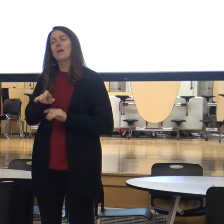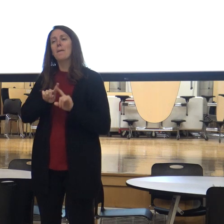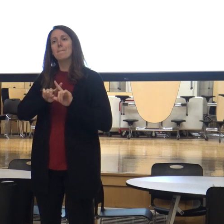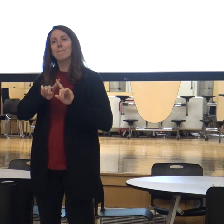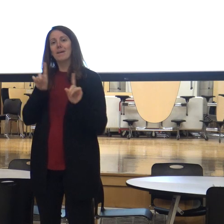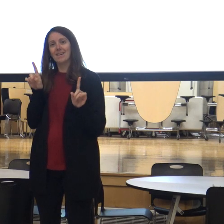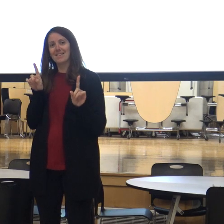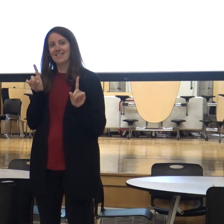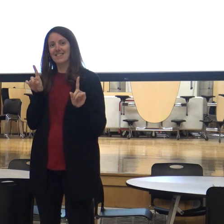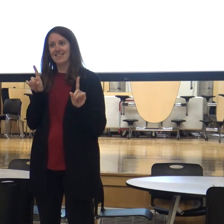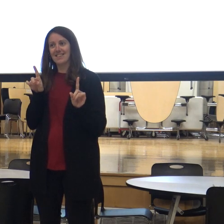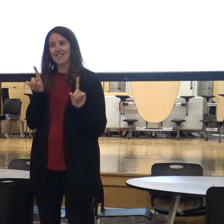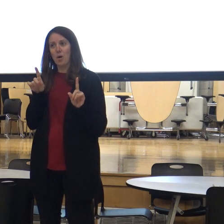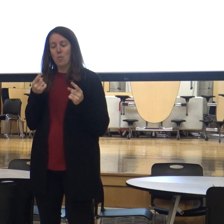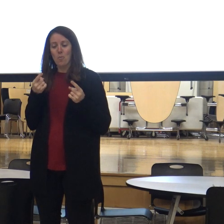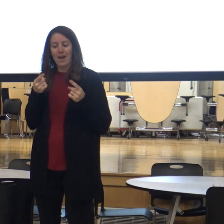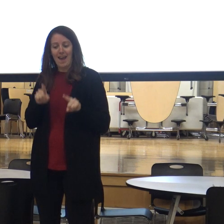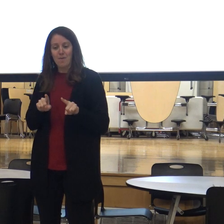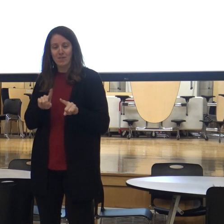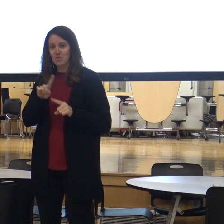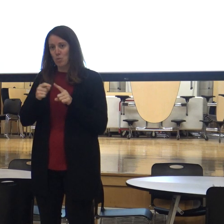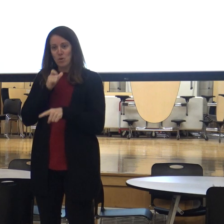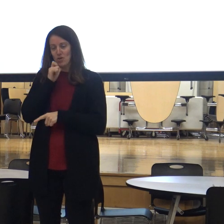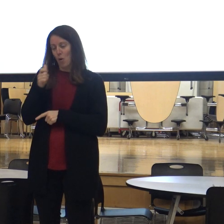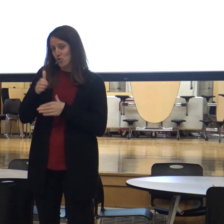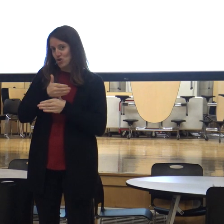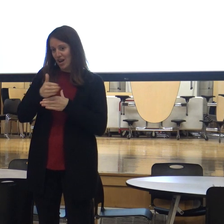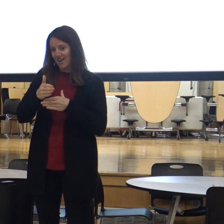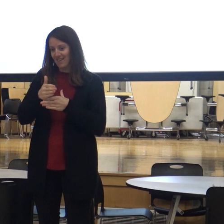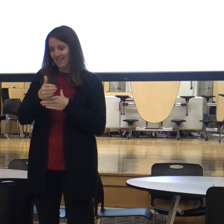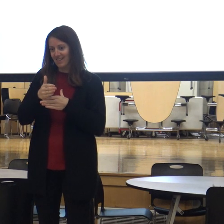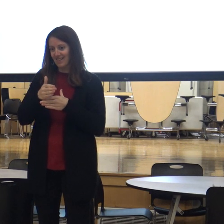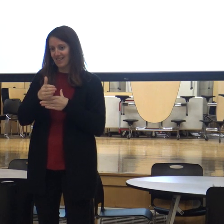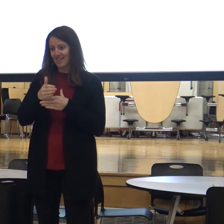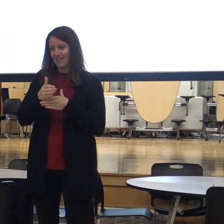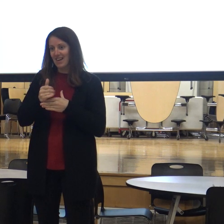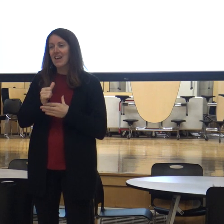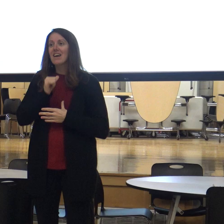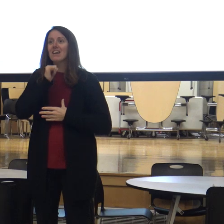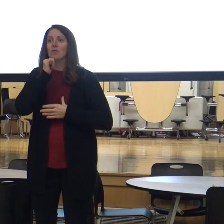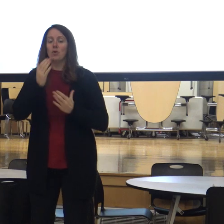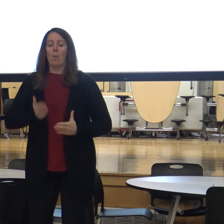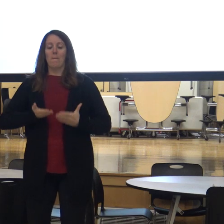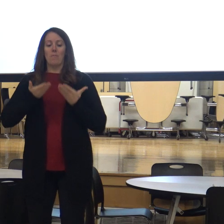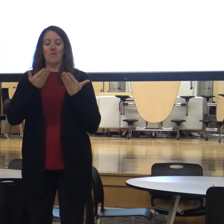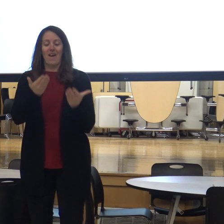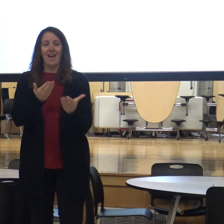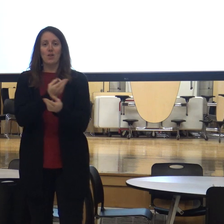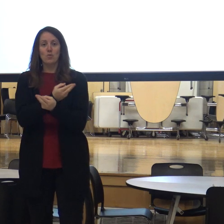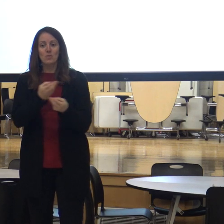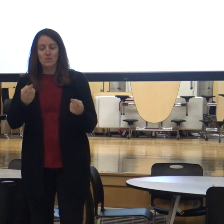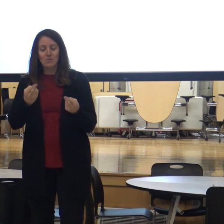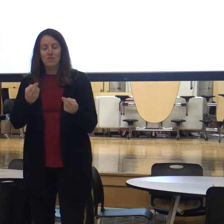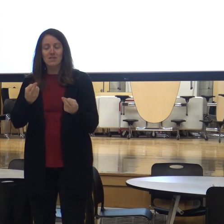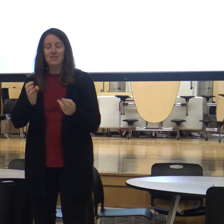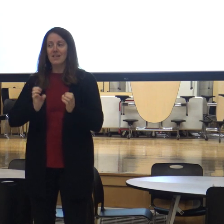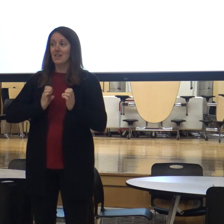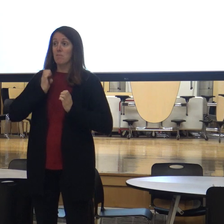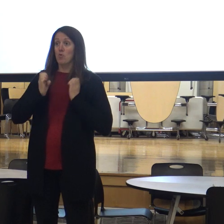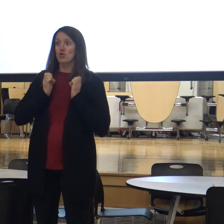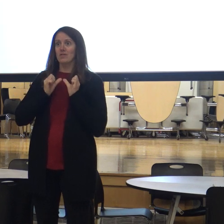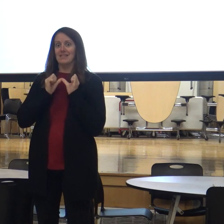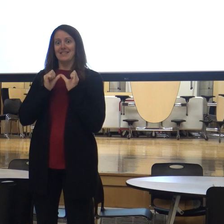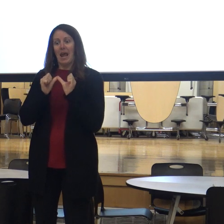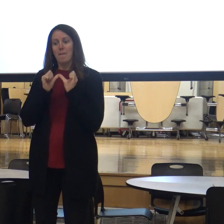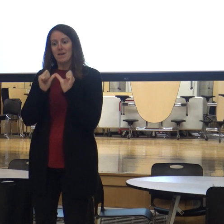But inadvertently, what we do if we don't share is we don't give the kids the resources and the emotional stamina